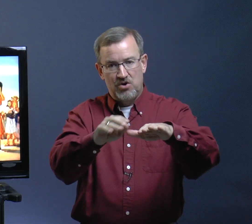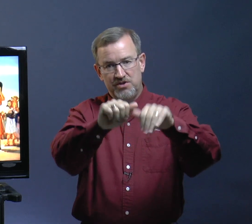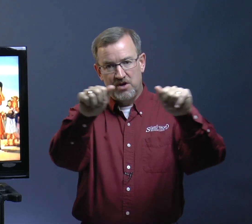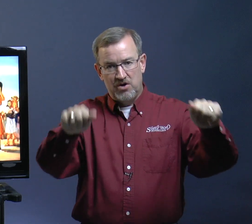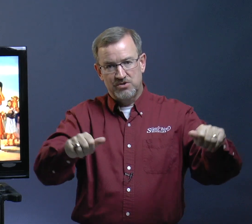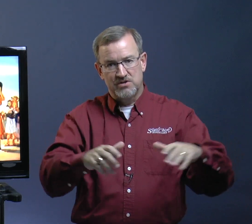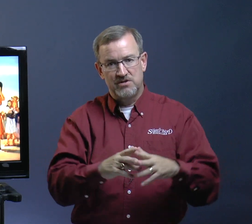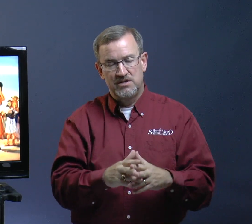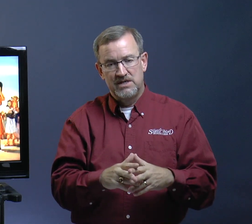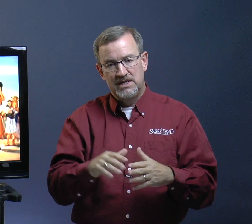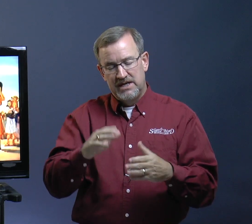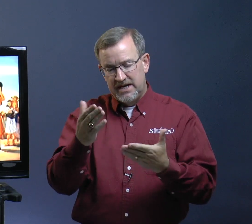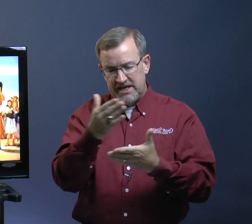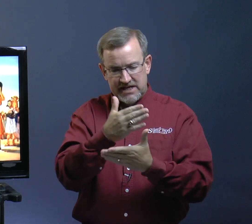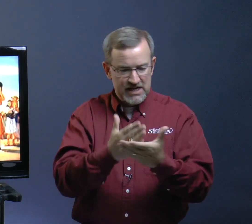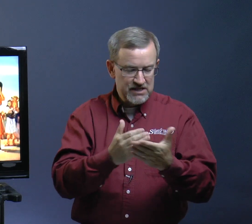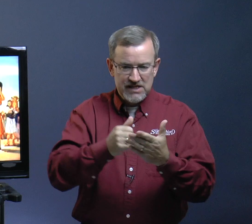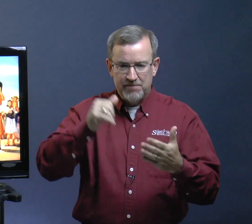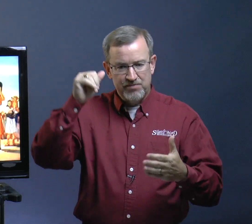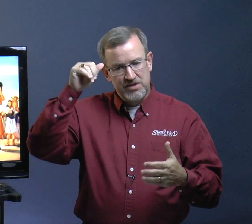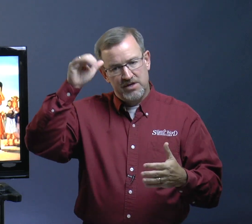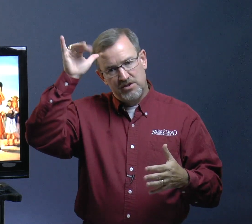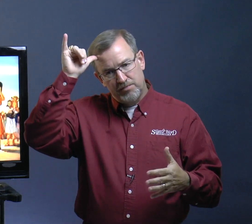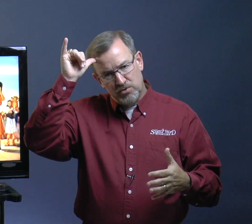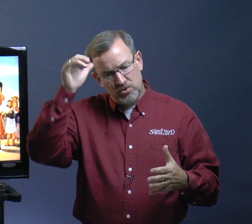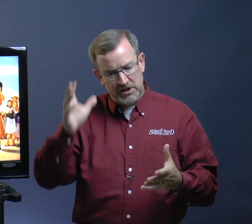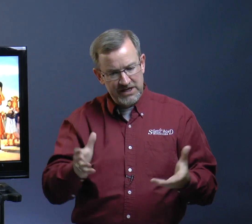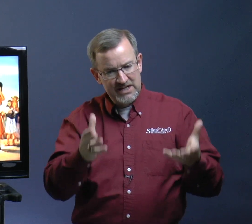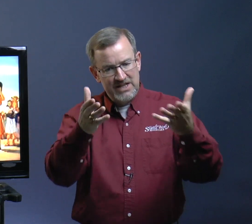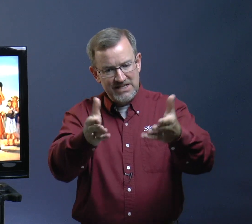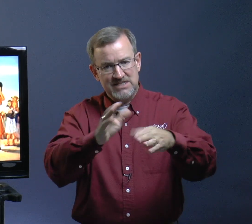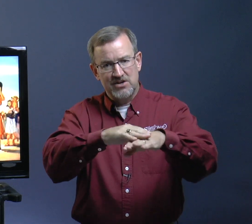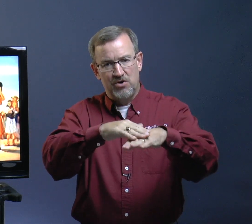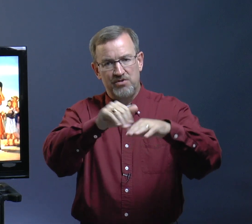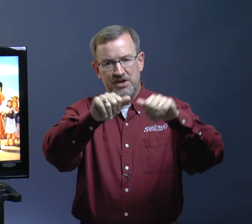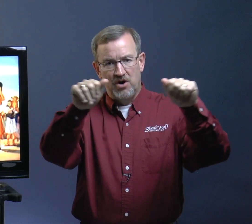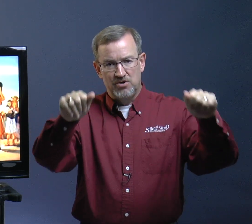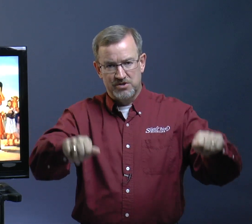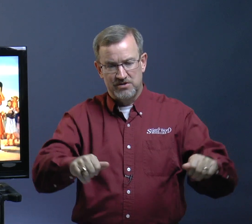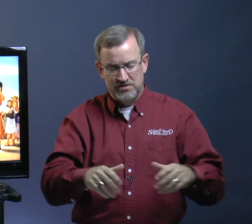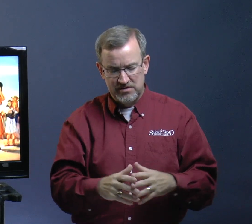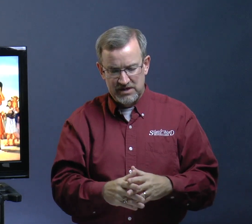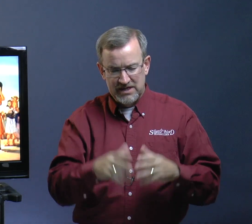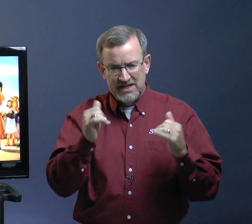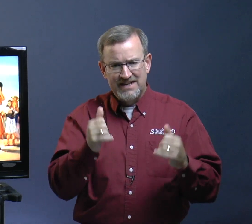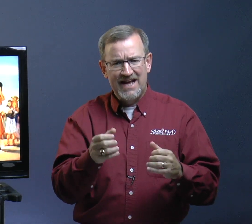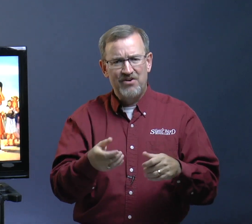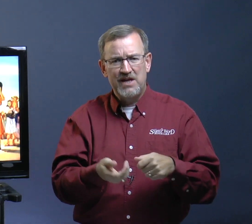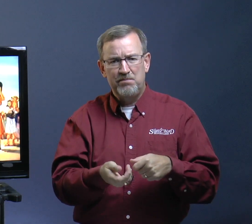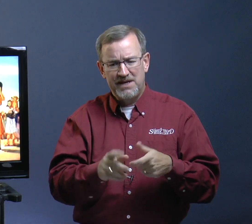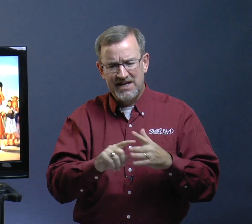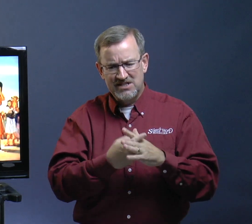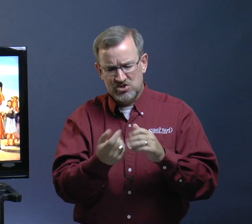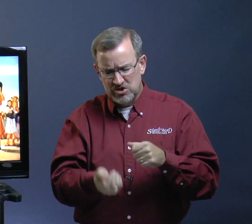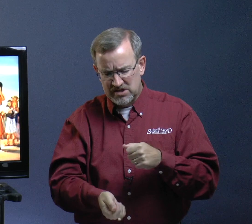the altar. He cuts up the bull and he lays it on the altar. Now he begins to